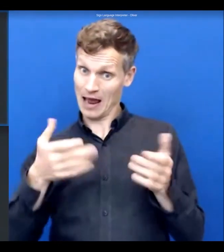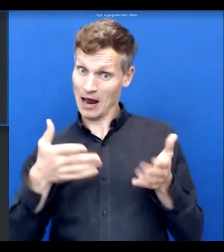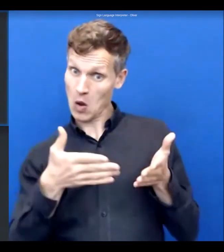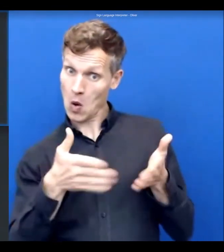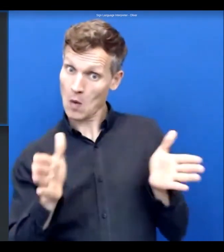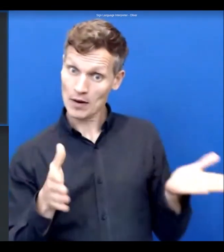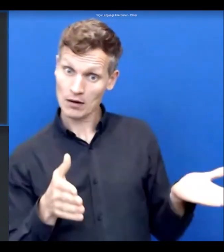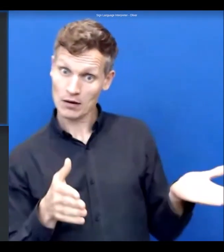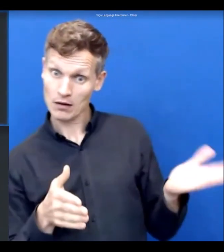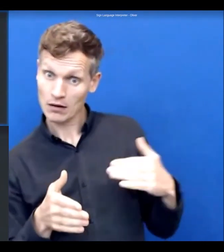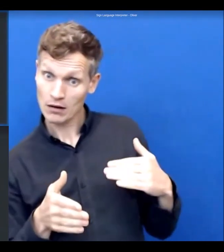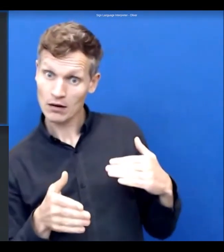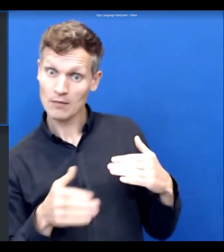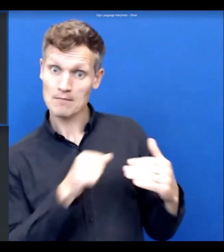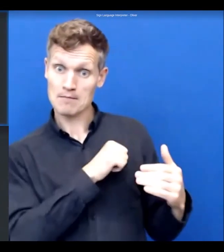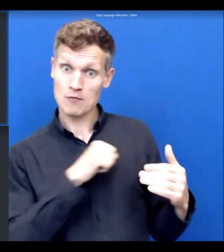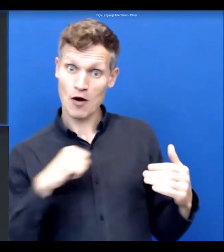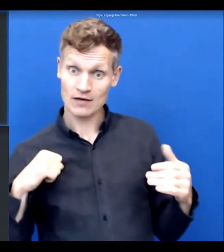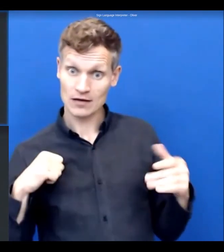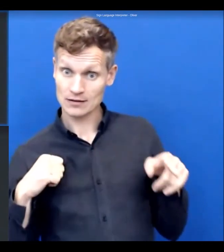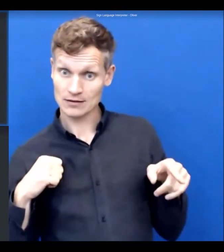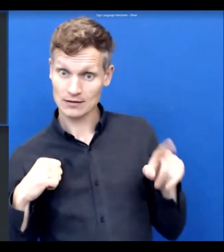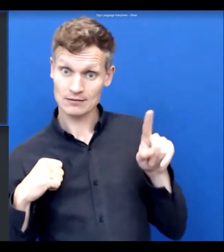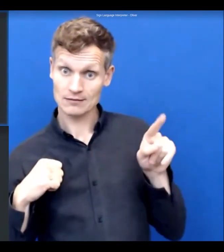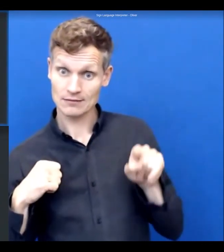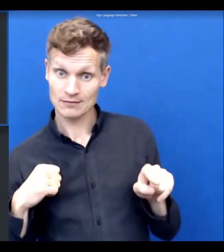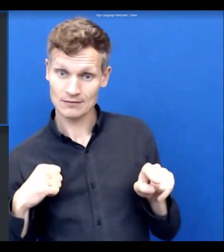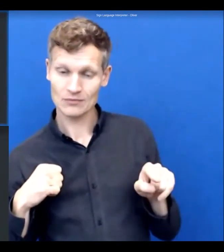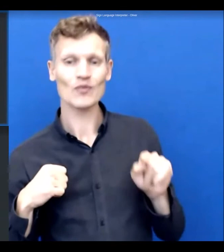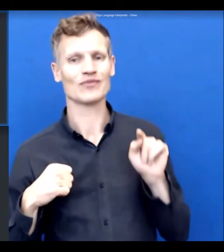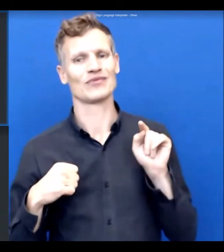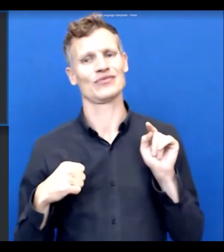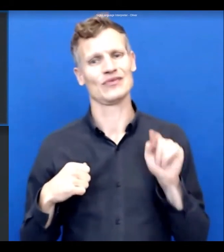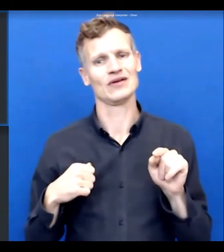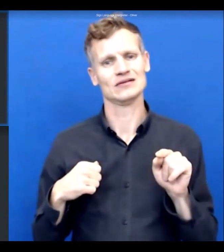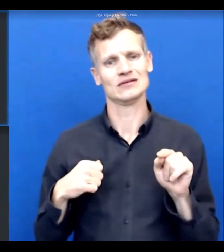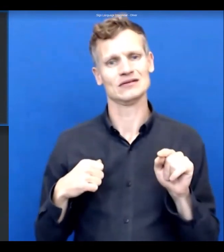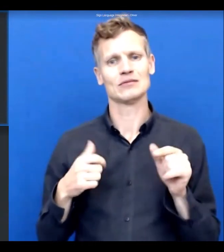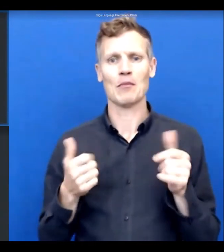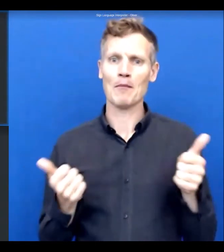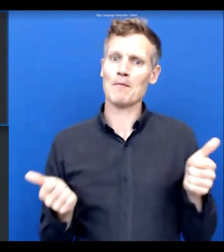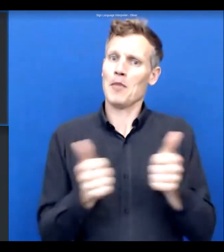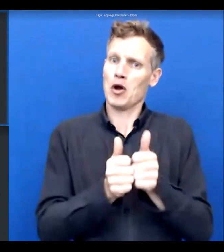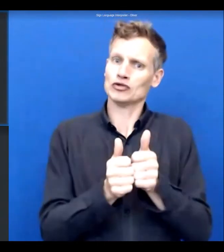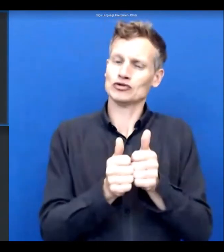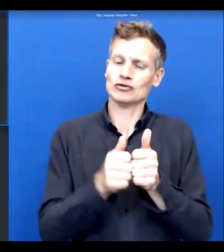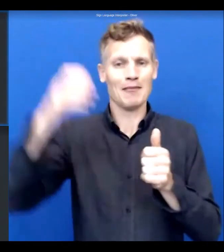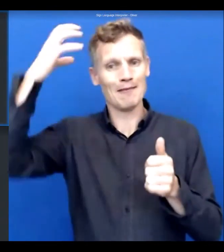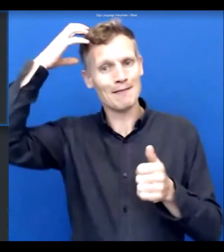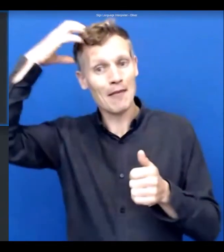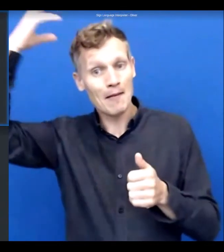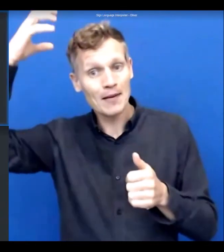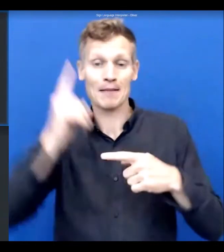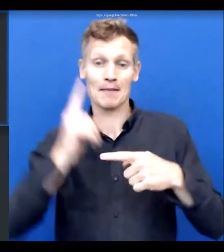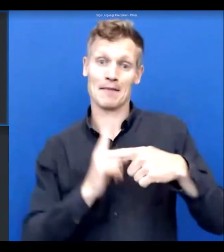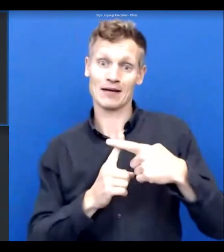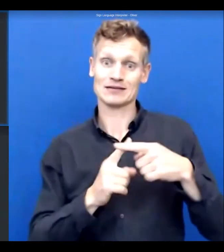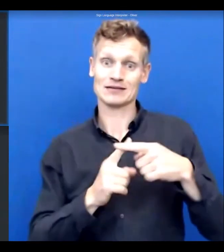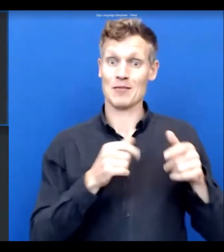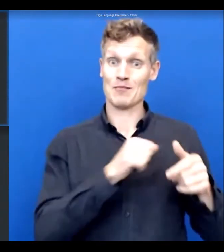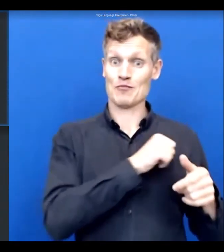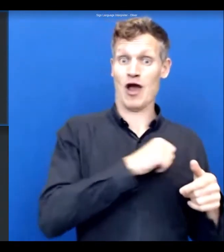in this framework, the partnership between public and private subjects are strategic in terms